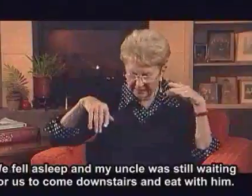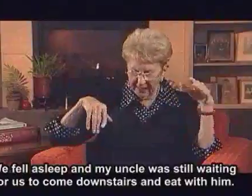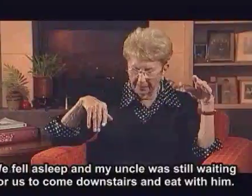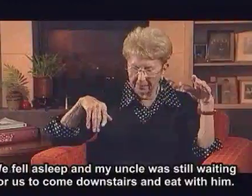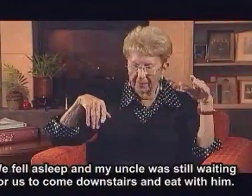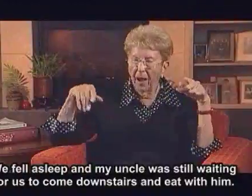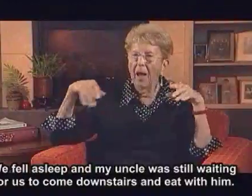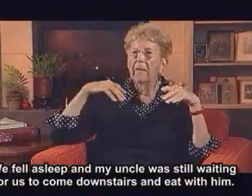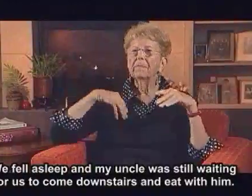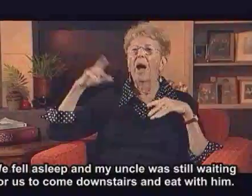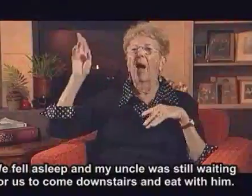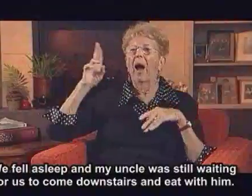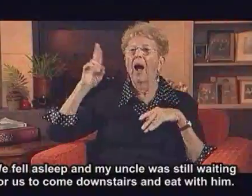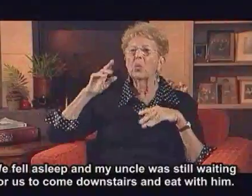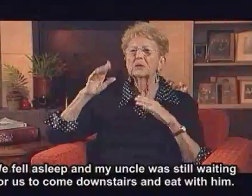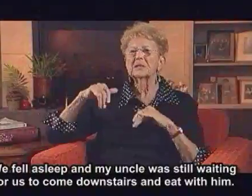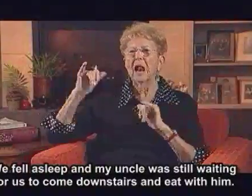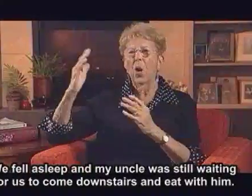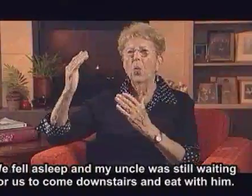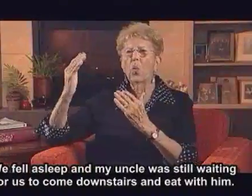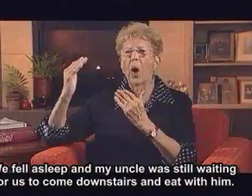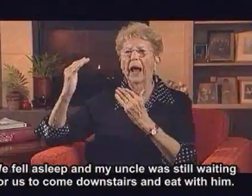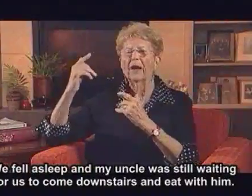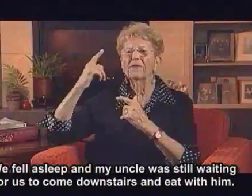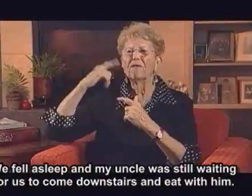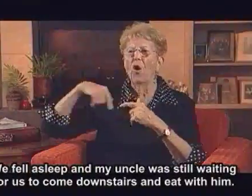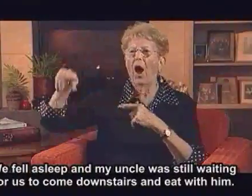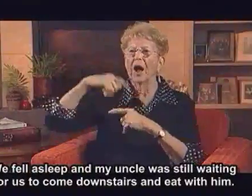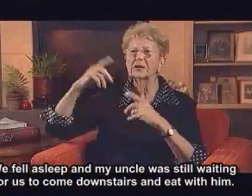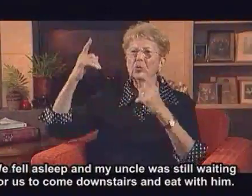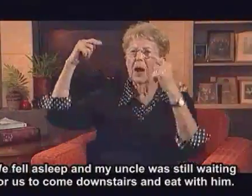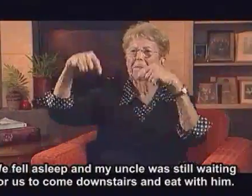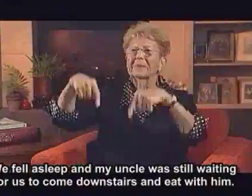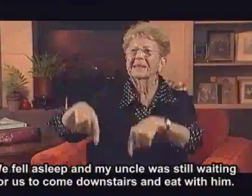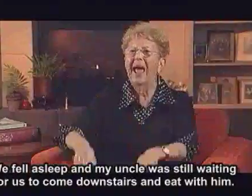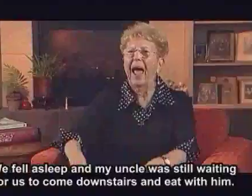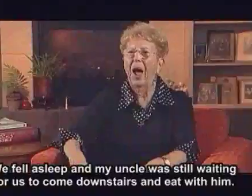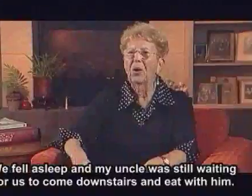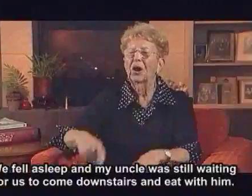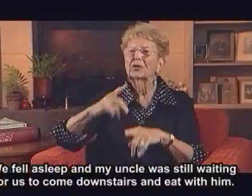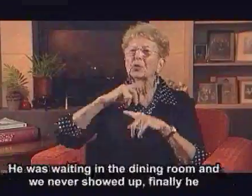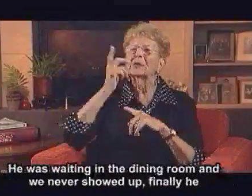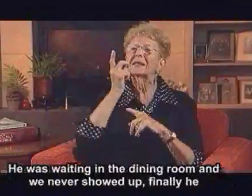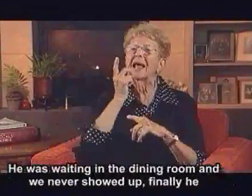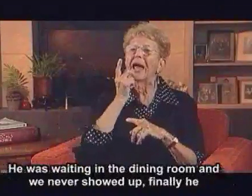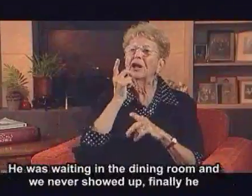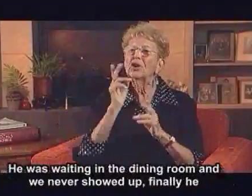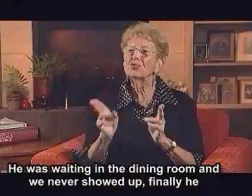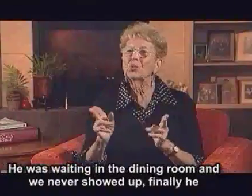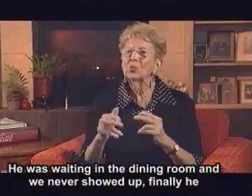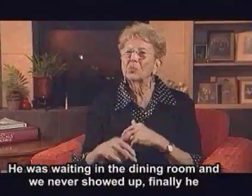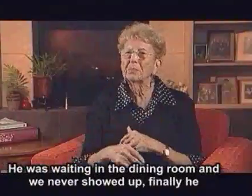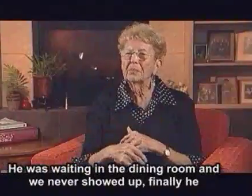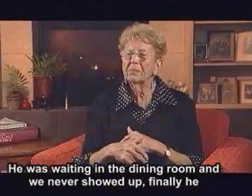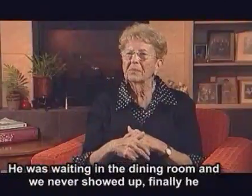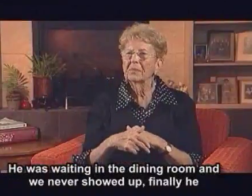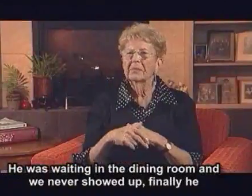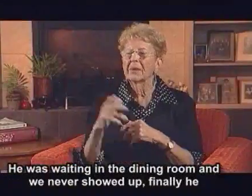We fell asleep, and my uncle was still downstairs waiting for us to come down and eat with him. He was waiting in